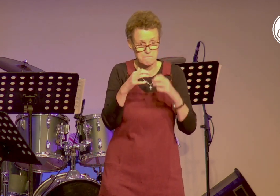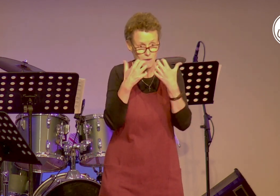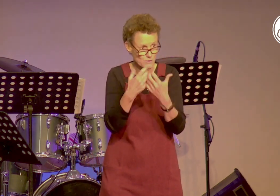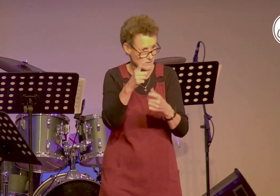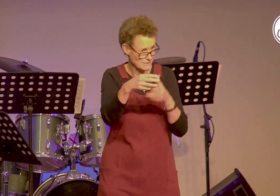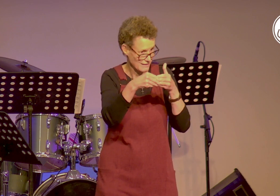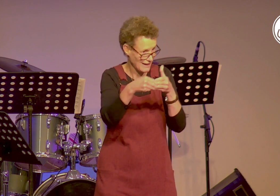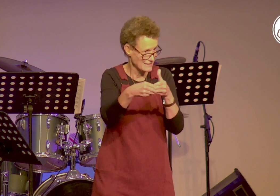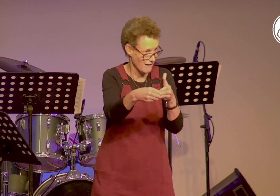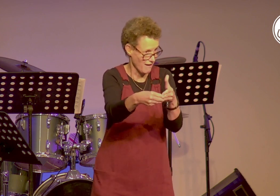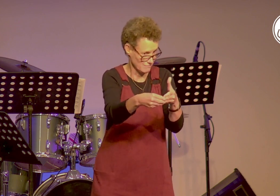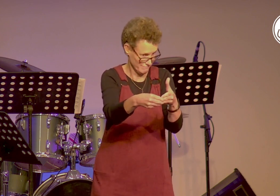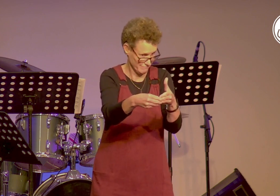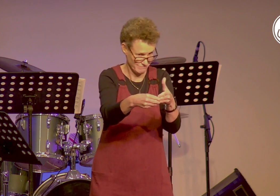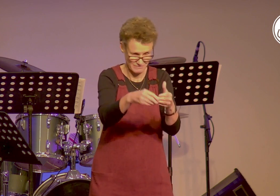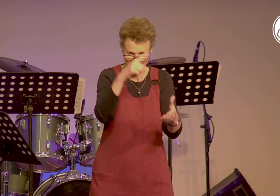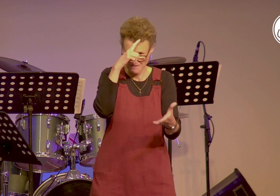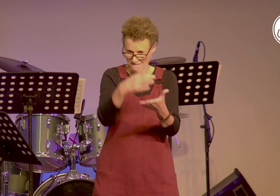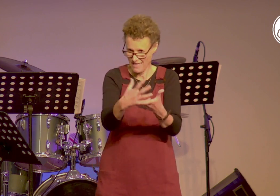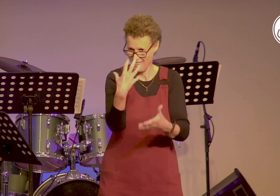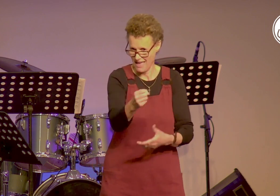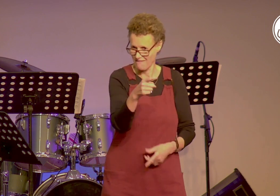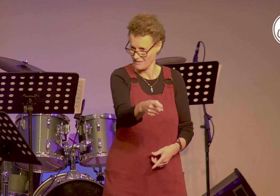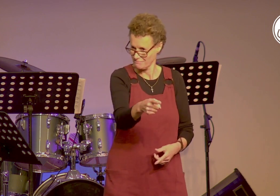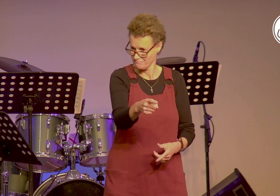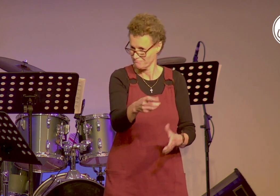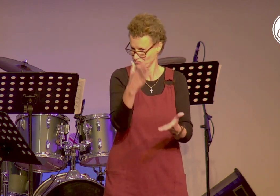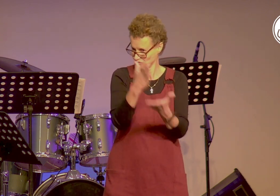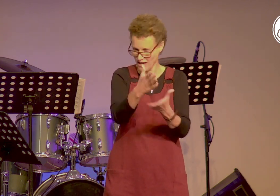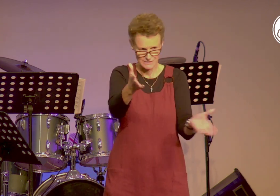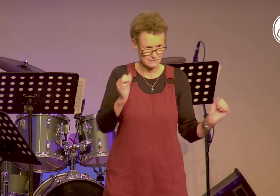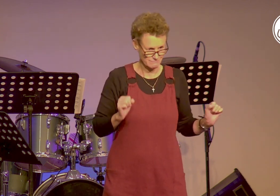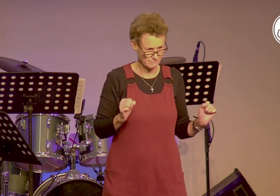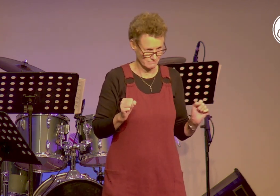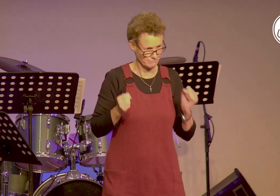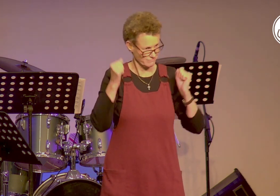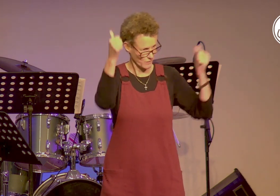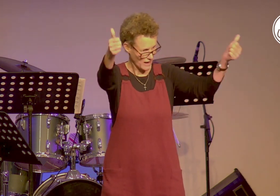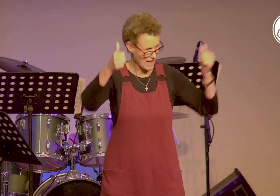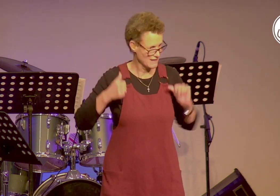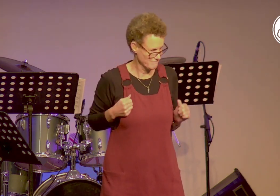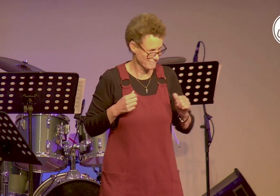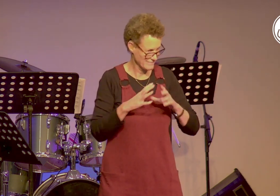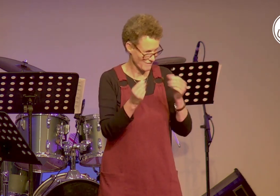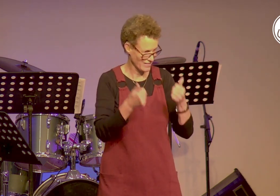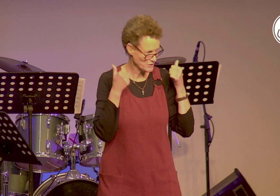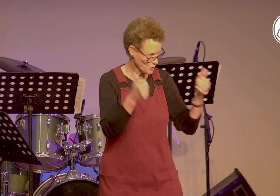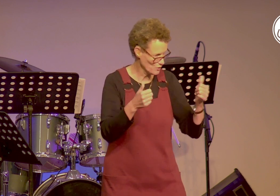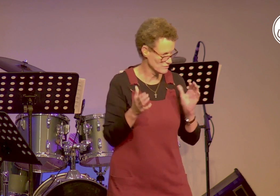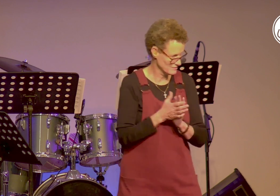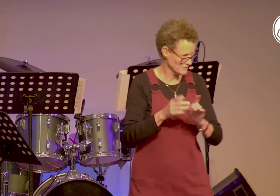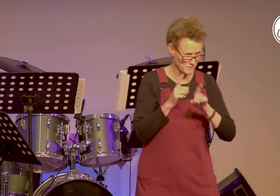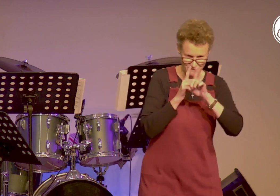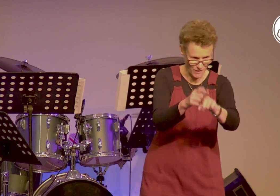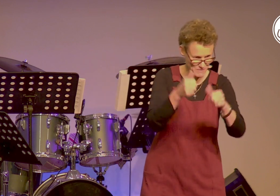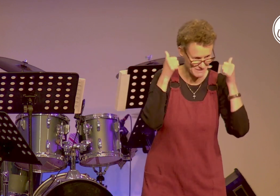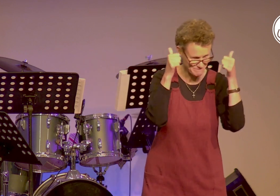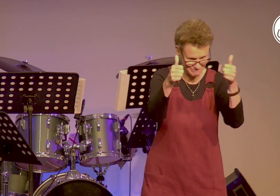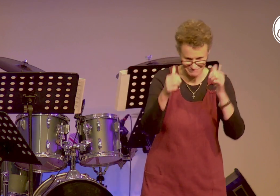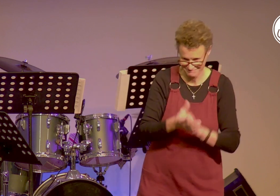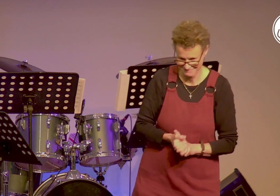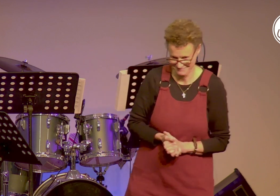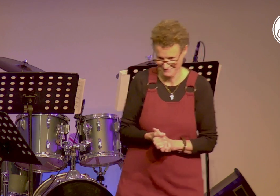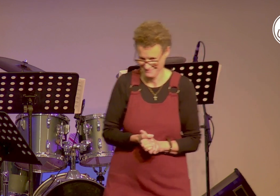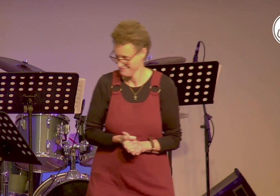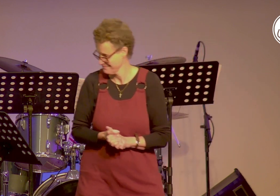survive? Moses was leading them. And he had faith and trust. And that was really